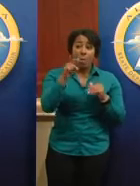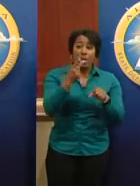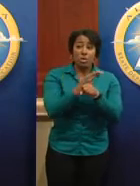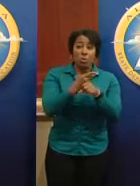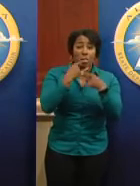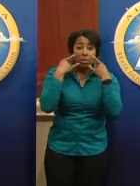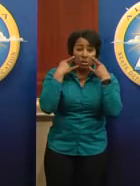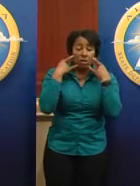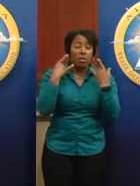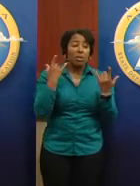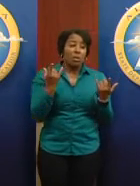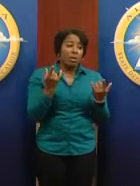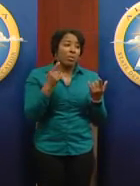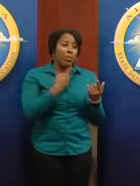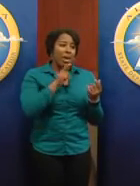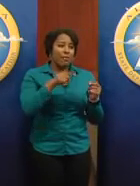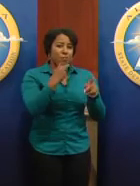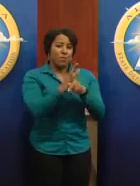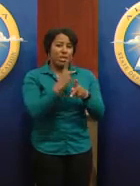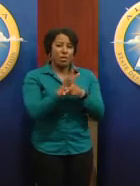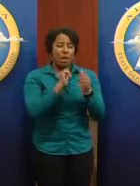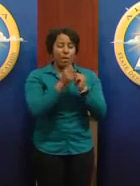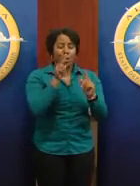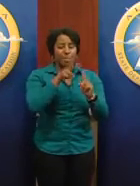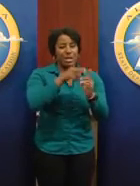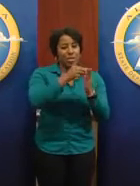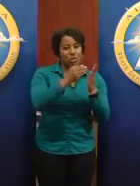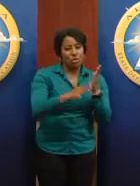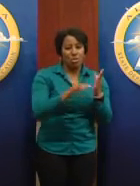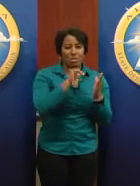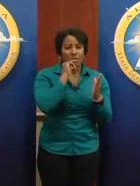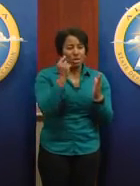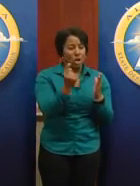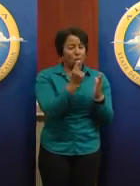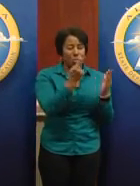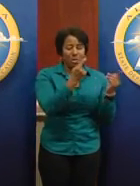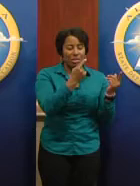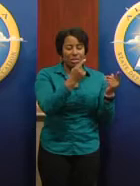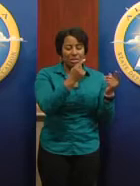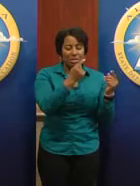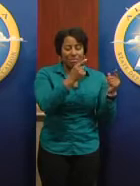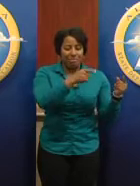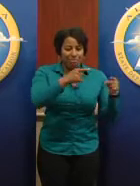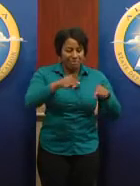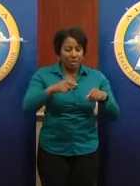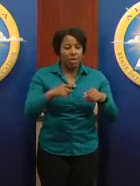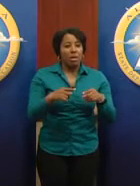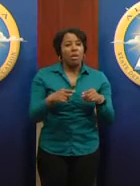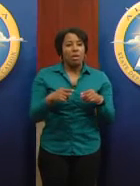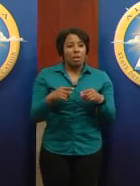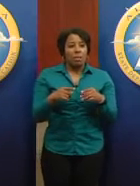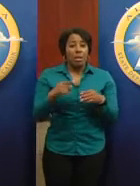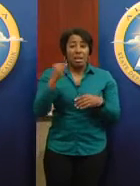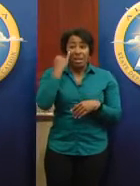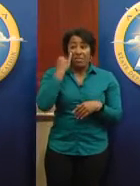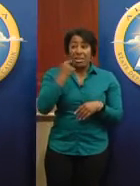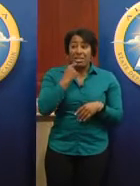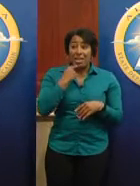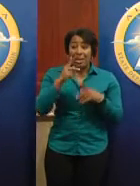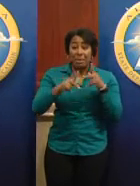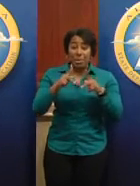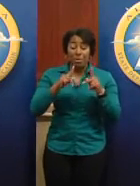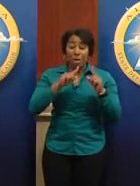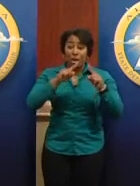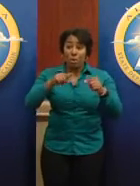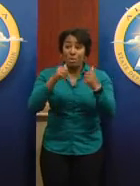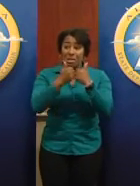not always practical. And I've talked to many mayors, and I know they're working through those issues. But if they say folks in this stadium have to have them on,